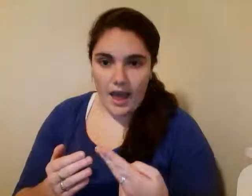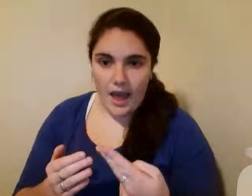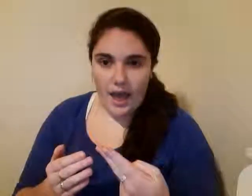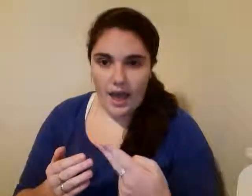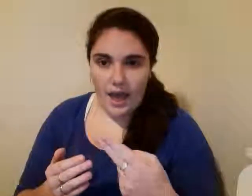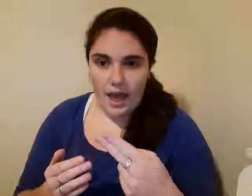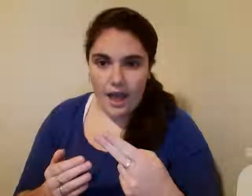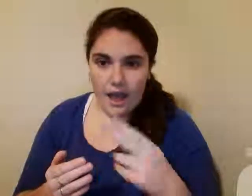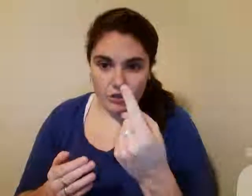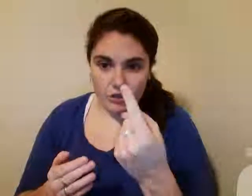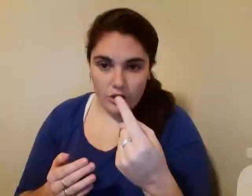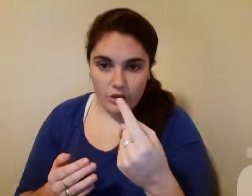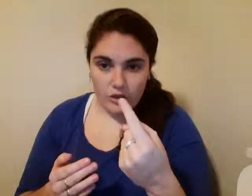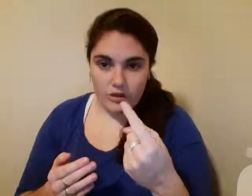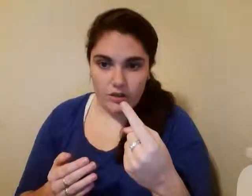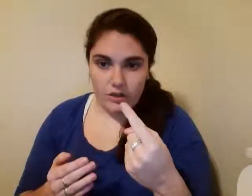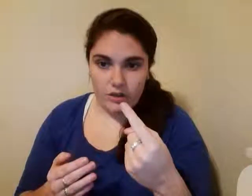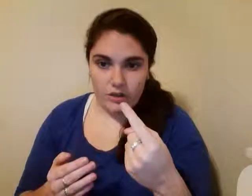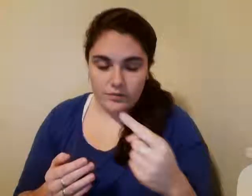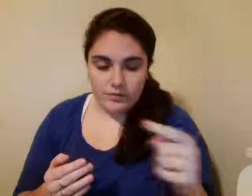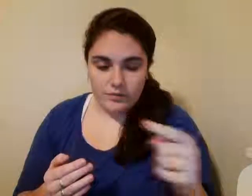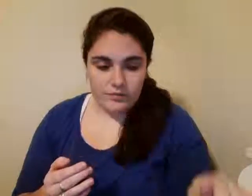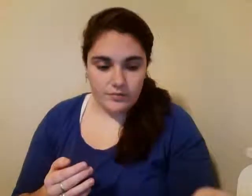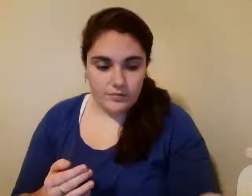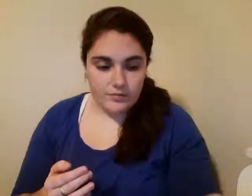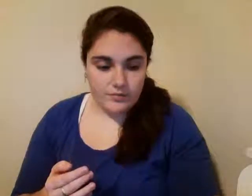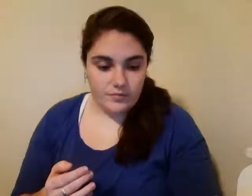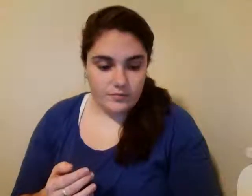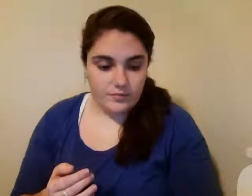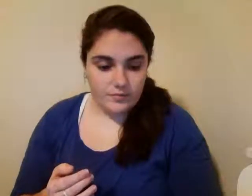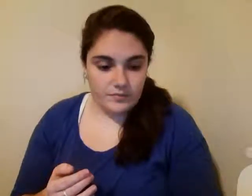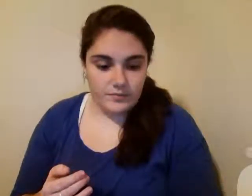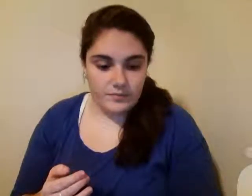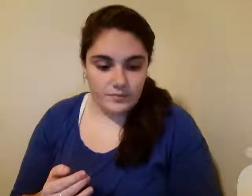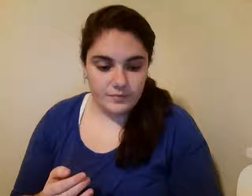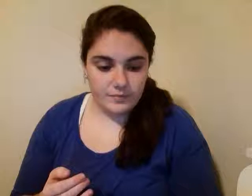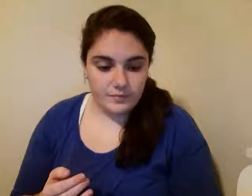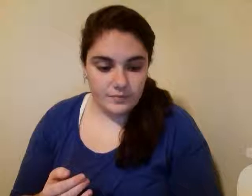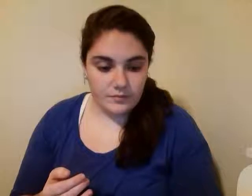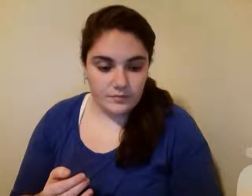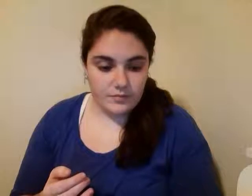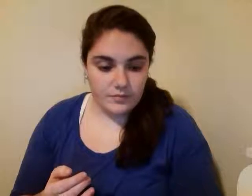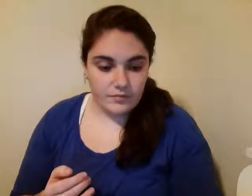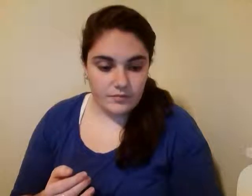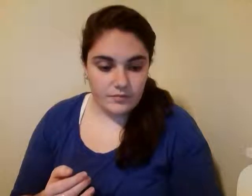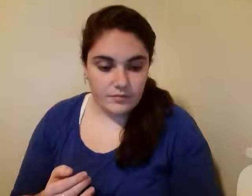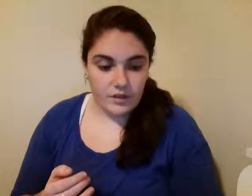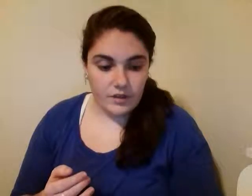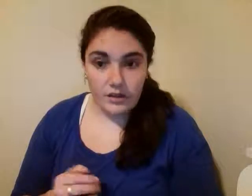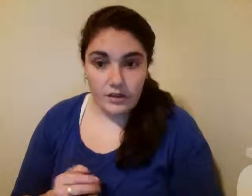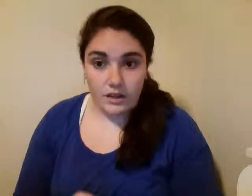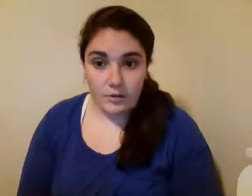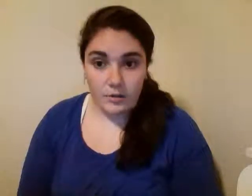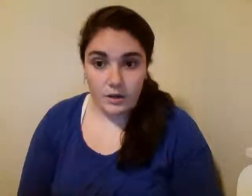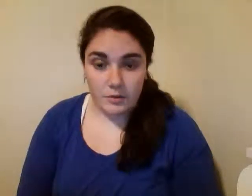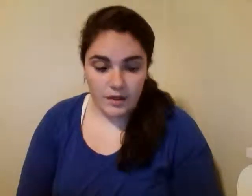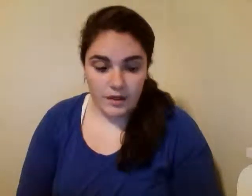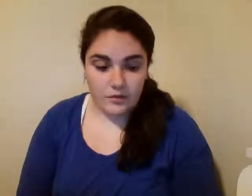worth? 50 cents. So I'm going to write. The interpreter would ask for a feed